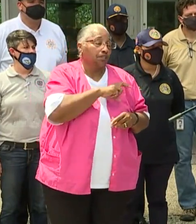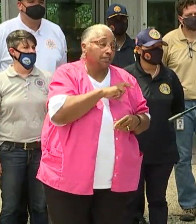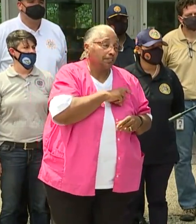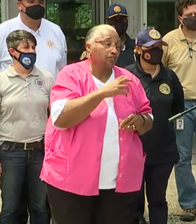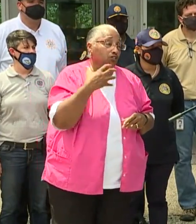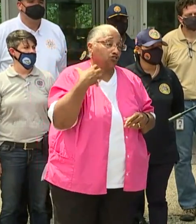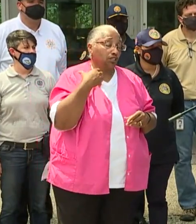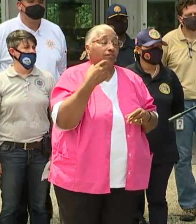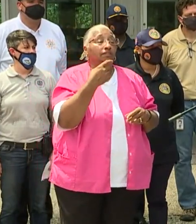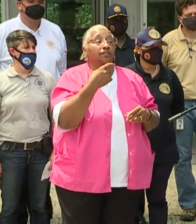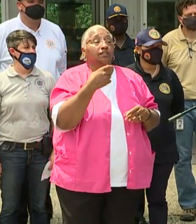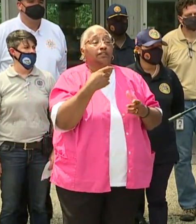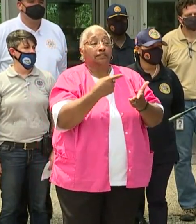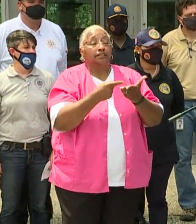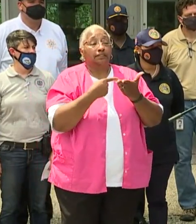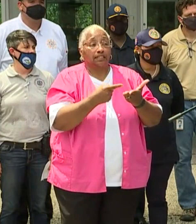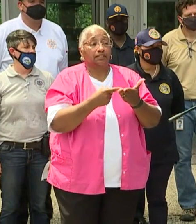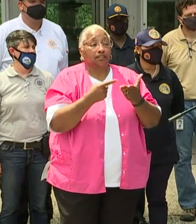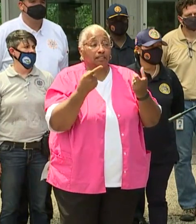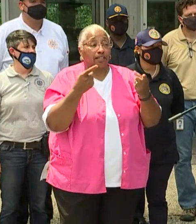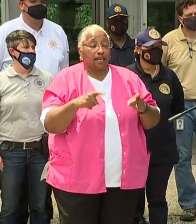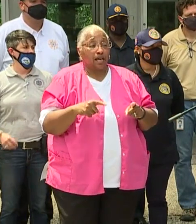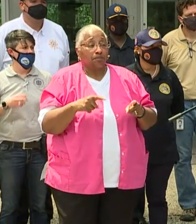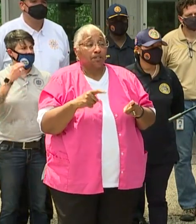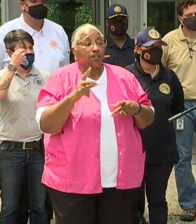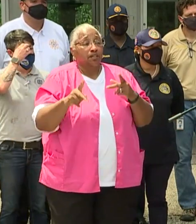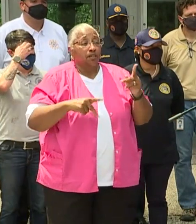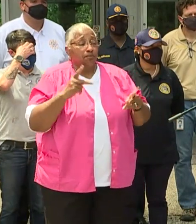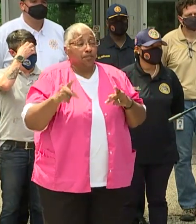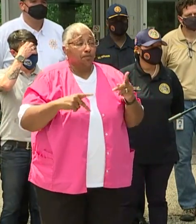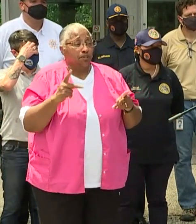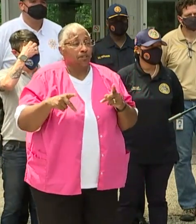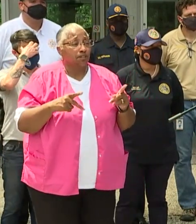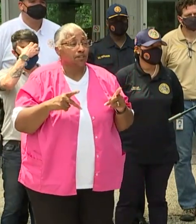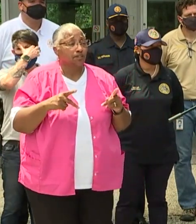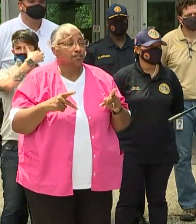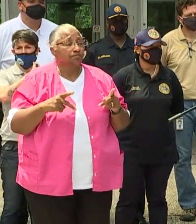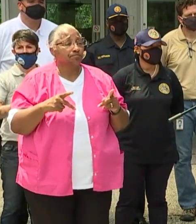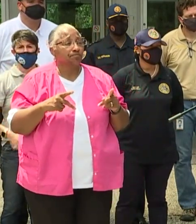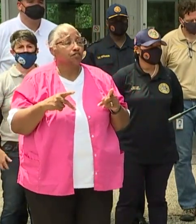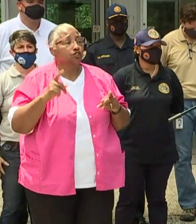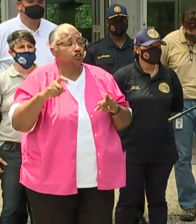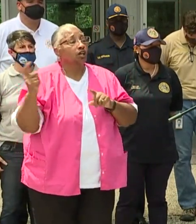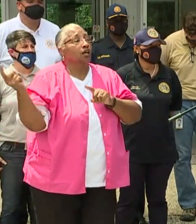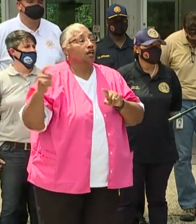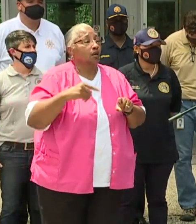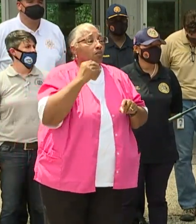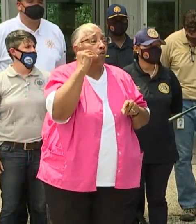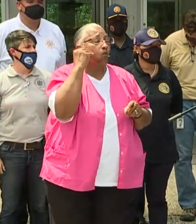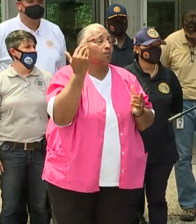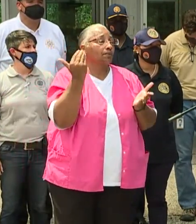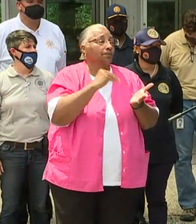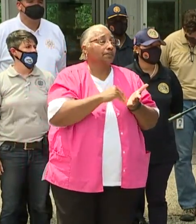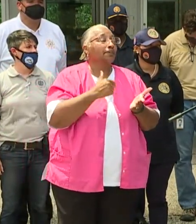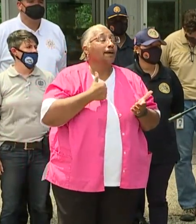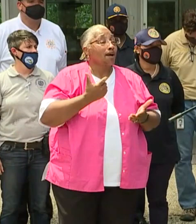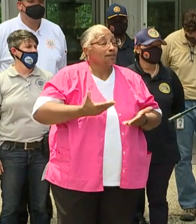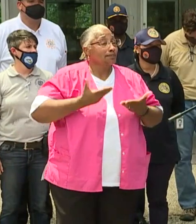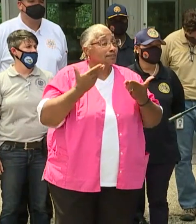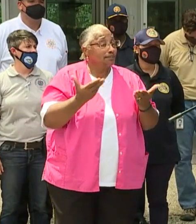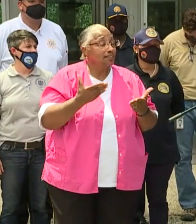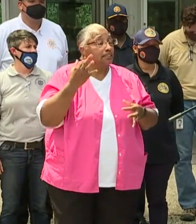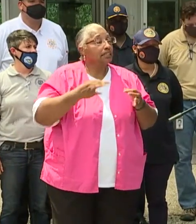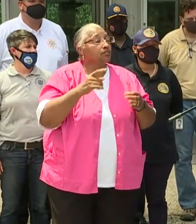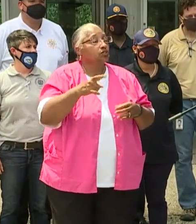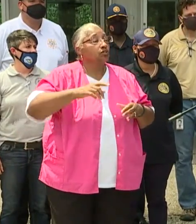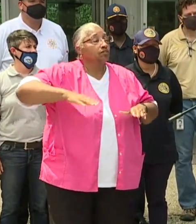before me, that are talking about when customers, or when our residents should return. And I would suggest that if